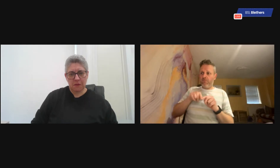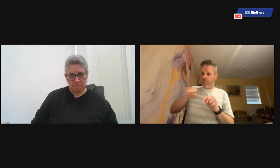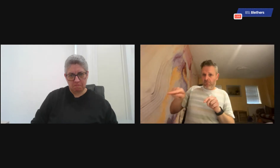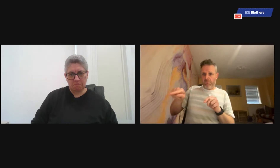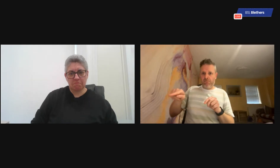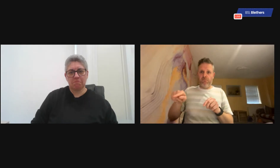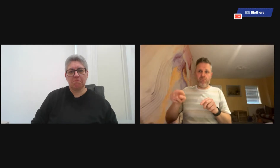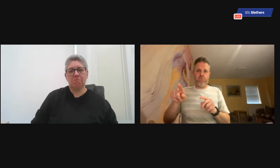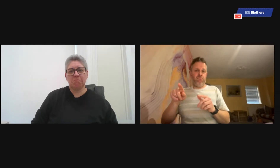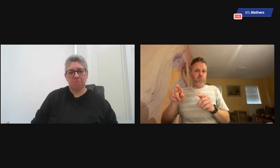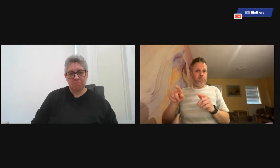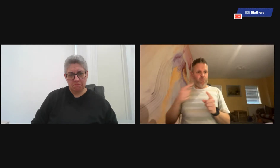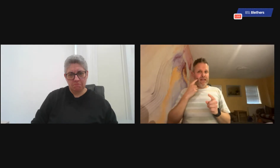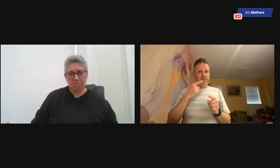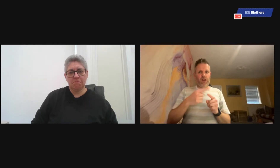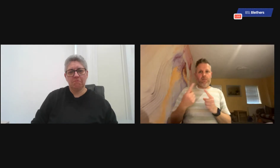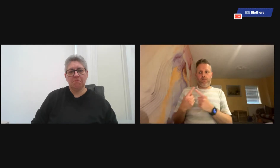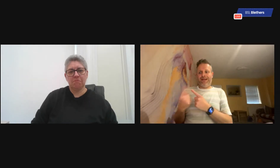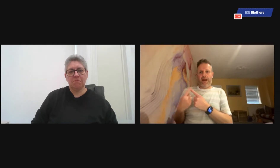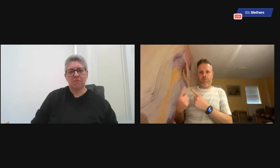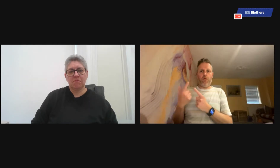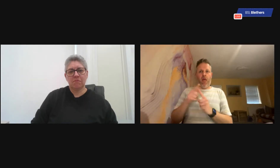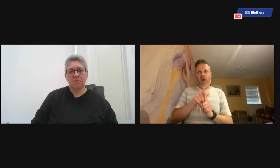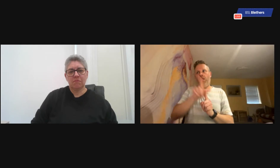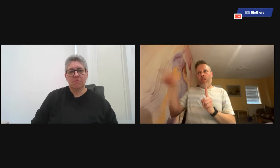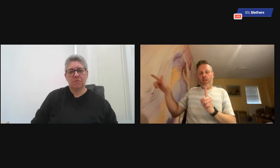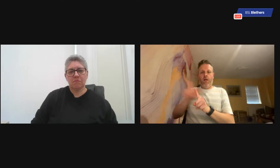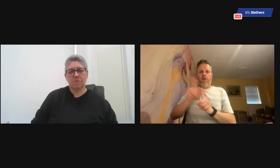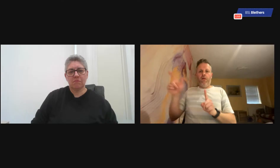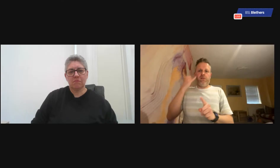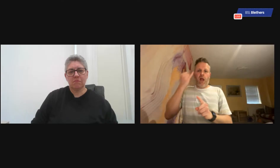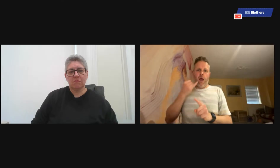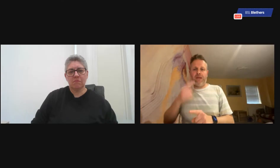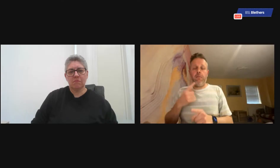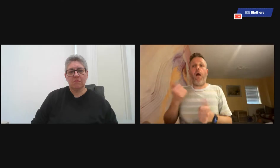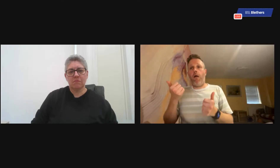experience. There is, it might be,